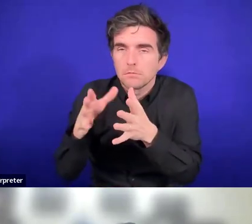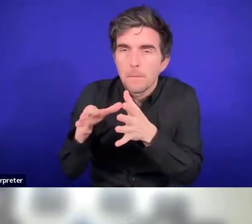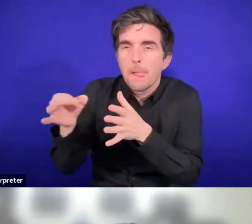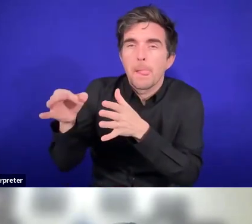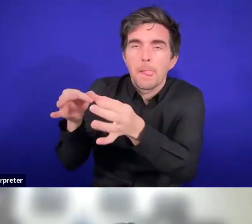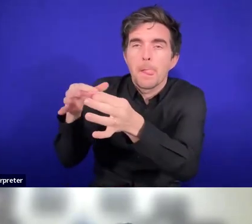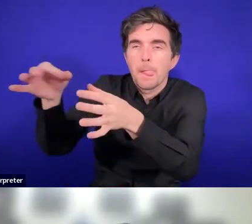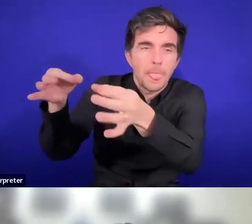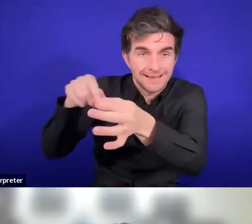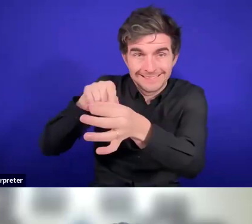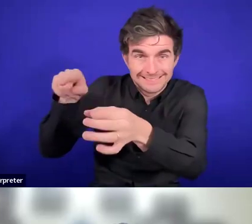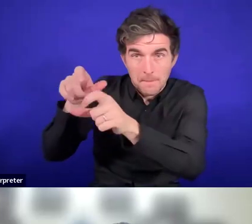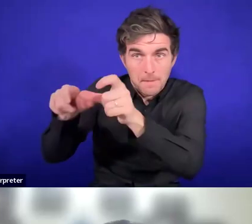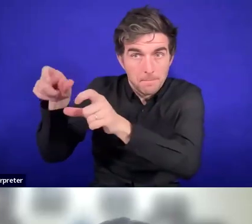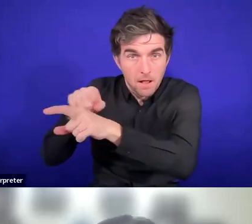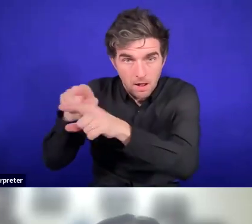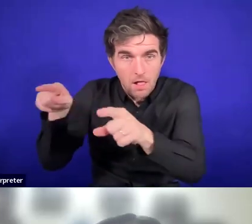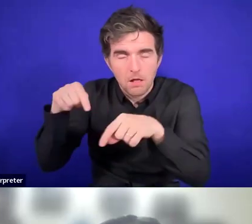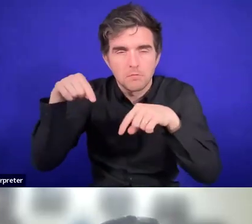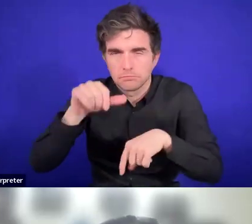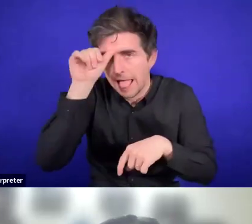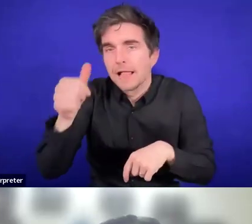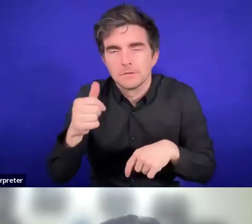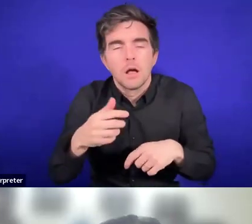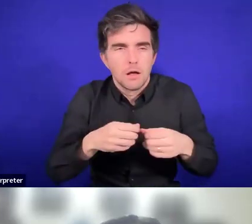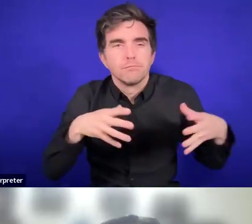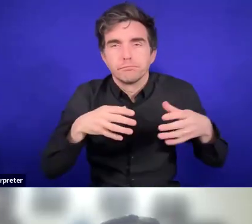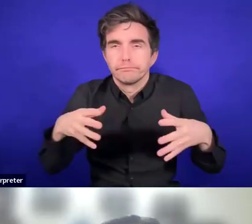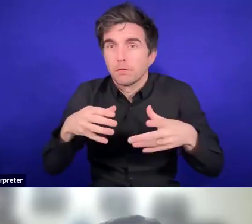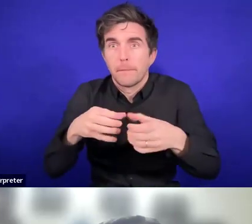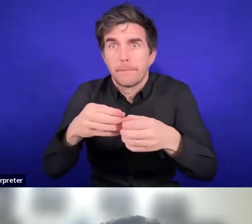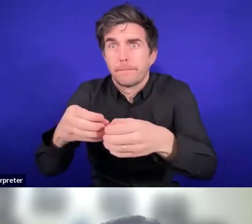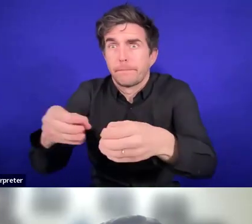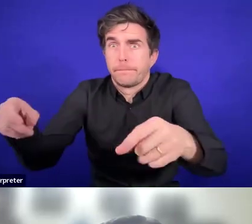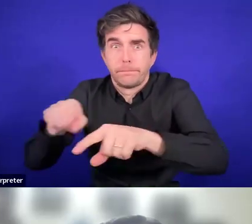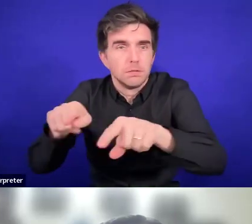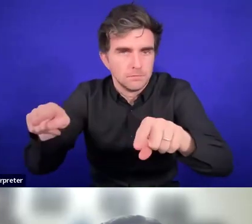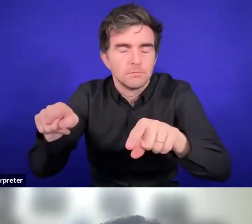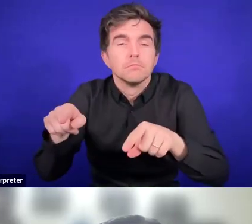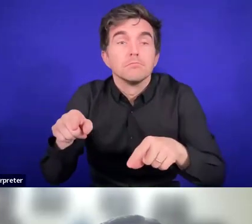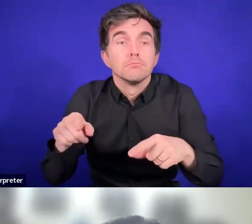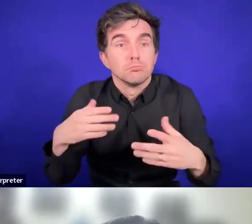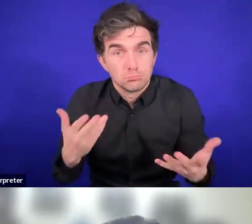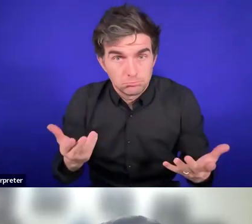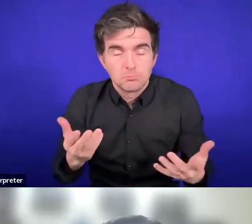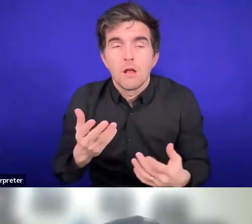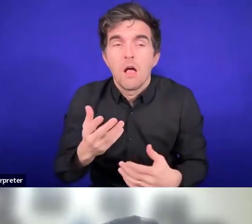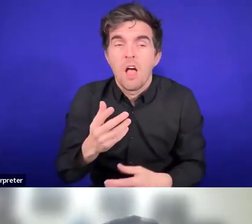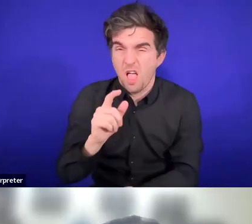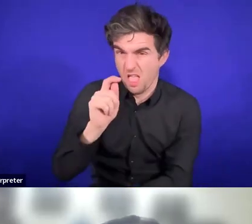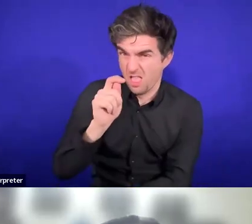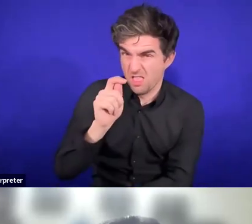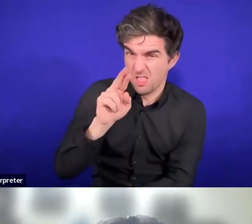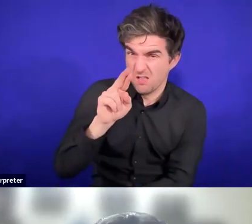everybody is not the same. Each tribal community is also very different. So I think our USP was still to look at how to do the